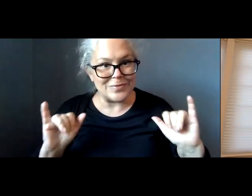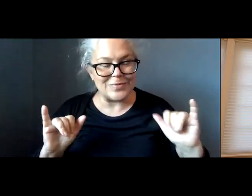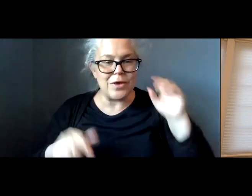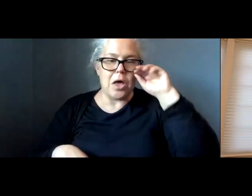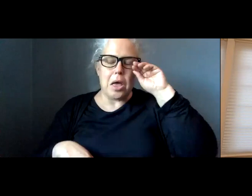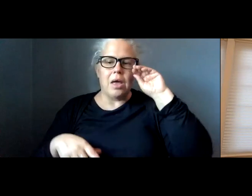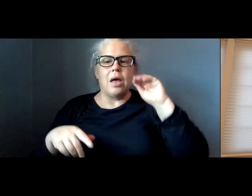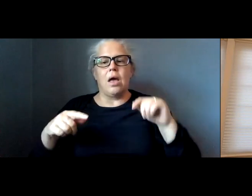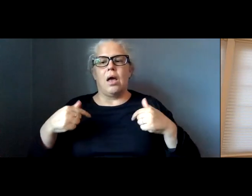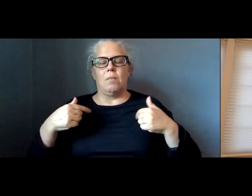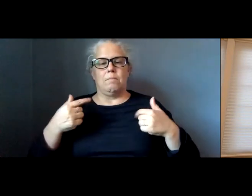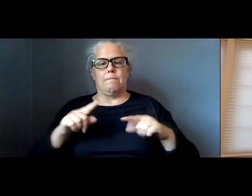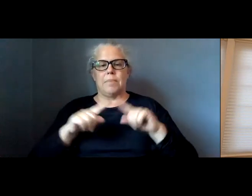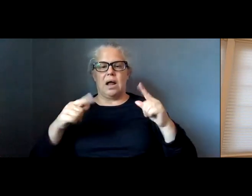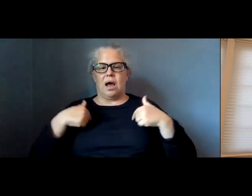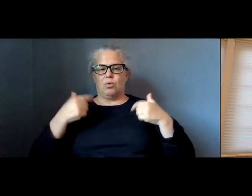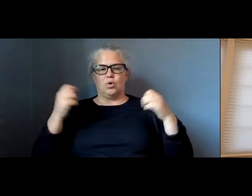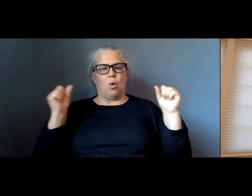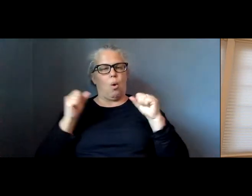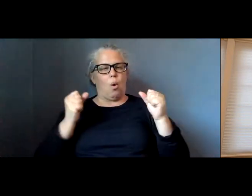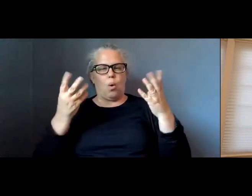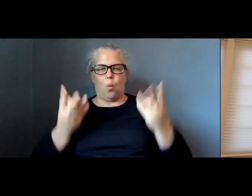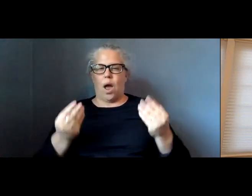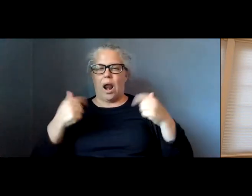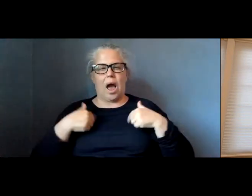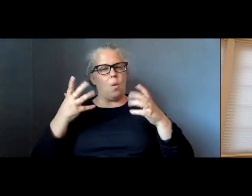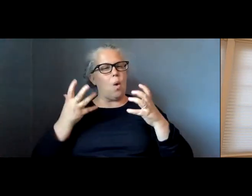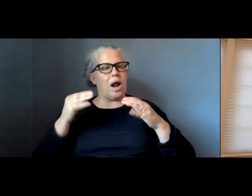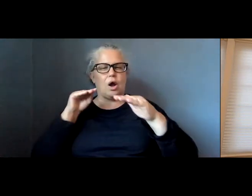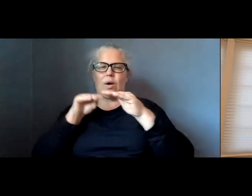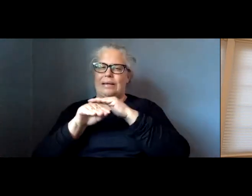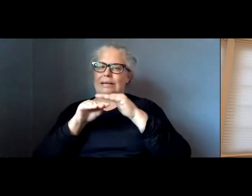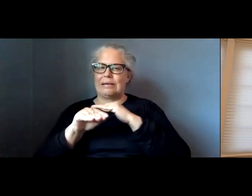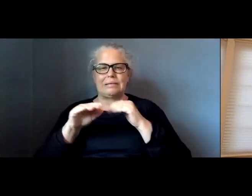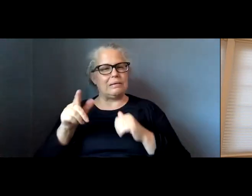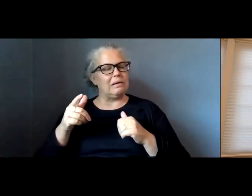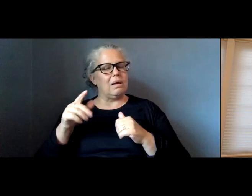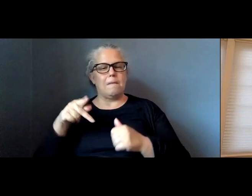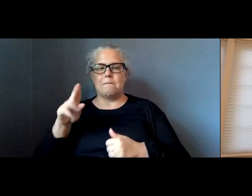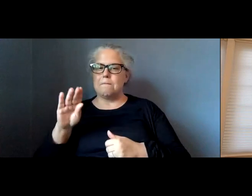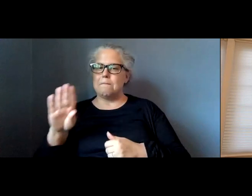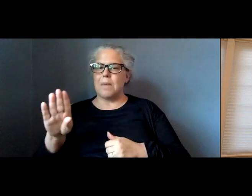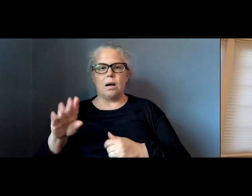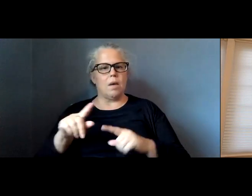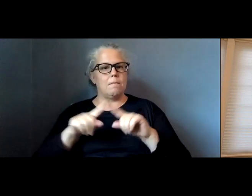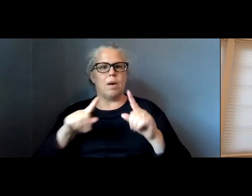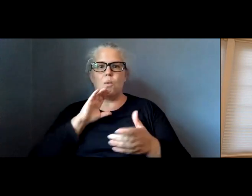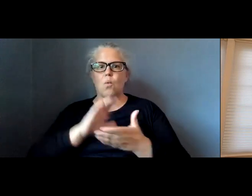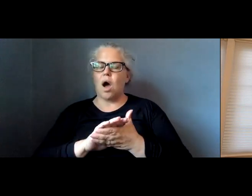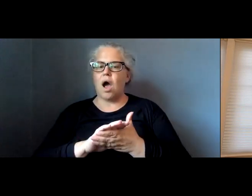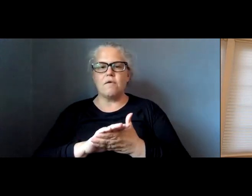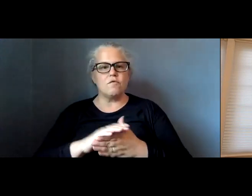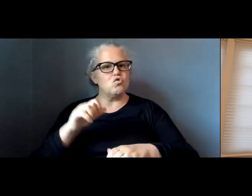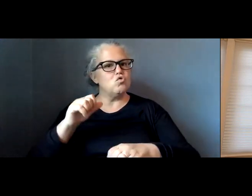wet to talk or even think clearly. I just wanted to get indoors. Throughout the ordeal, Barbara was a rock. She spoke calmly